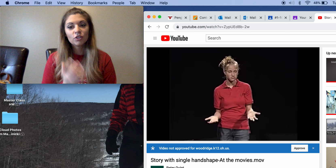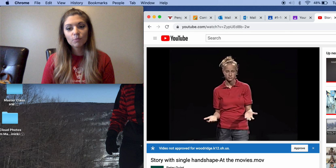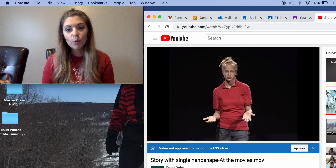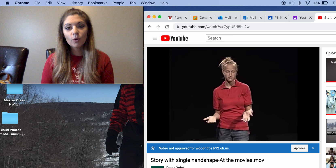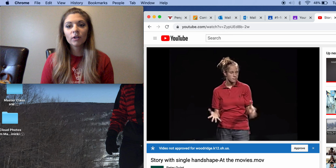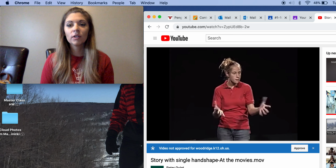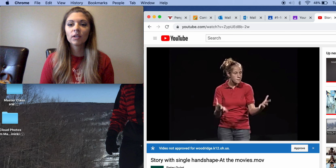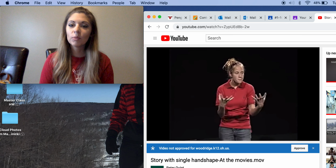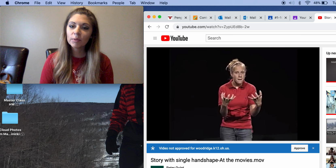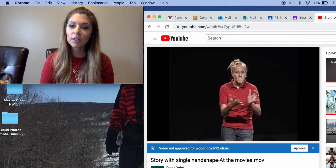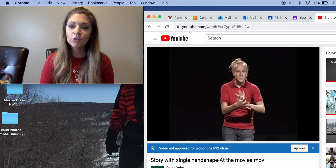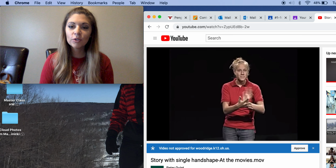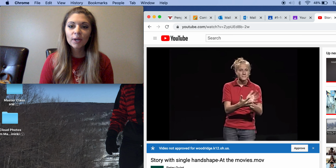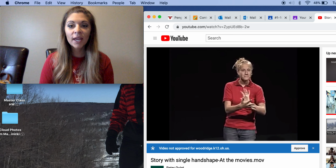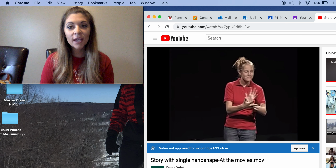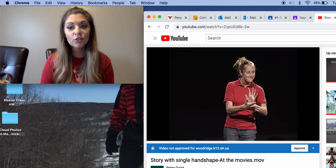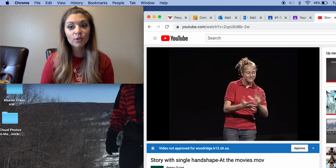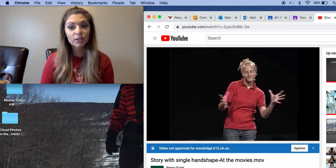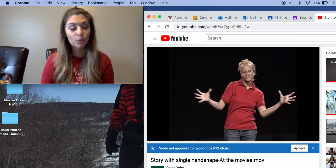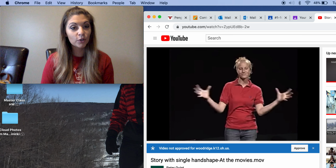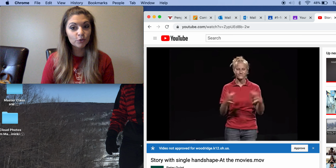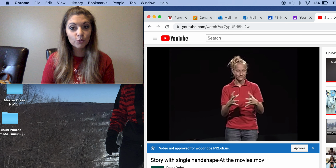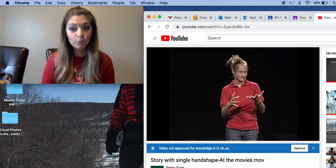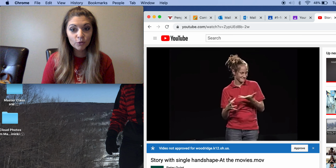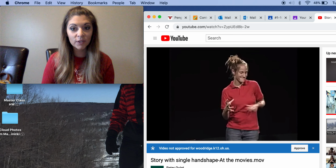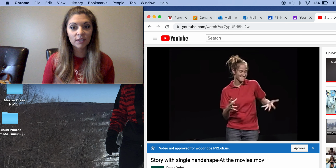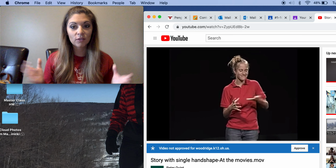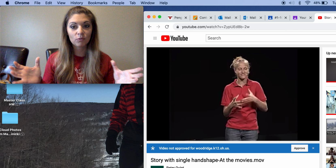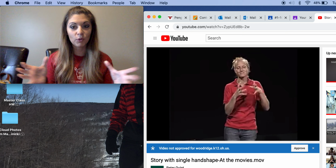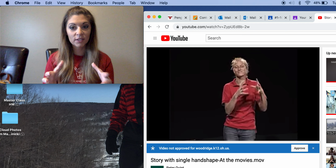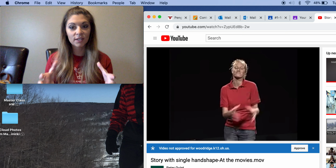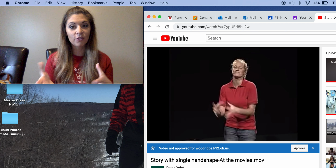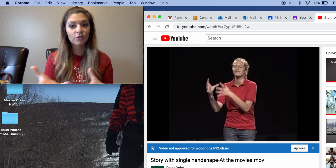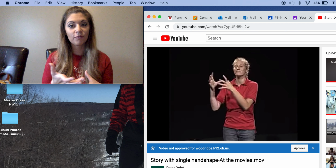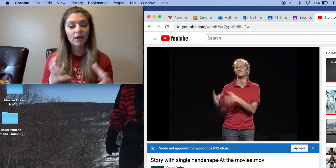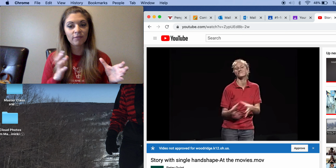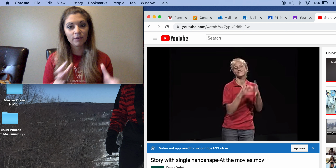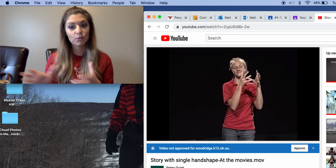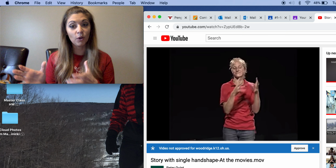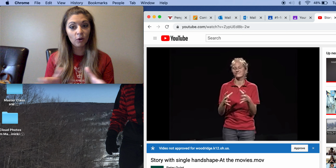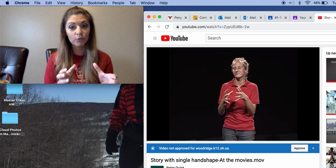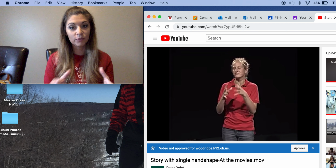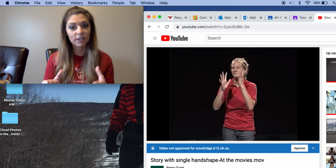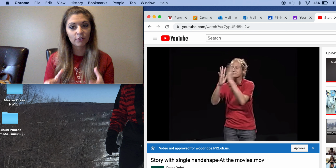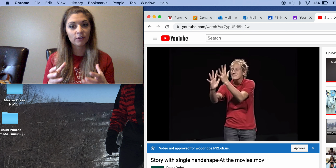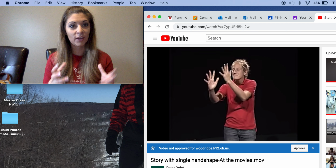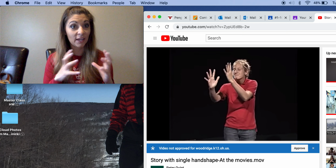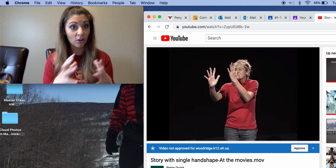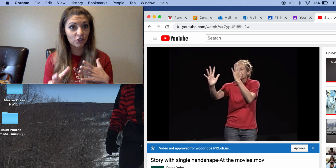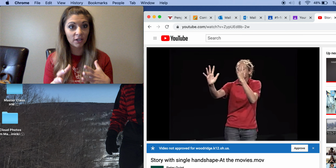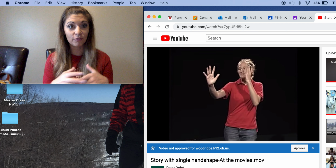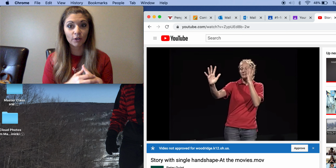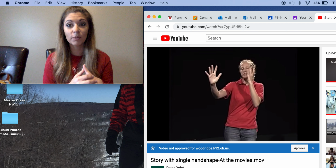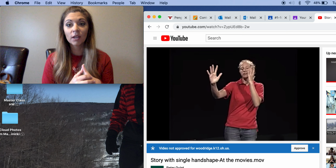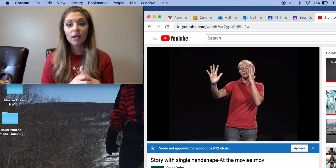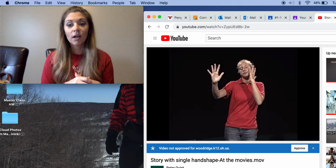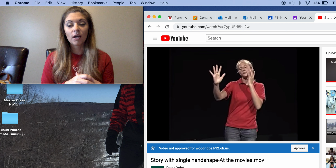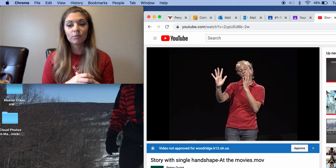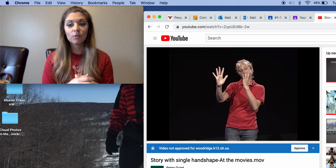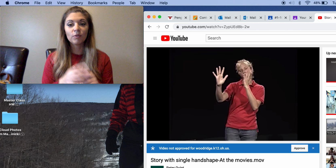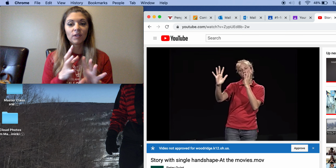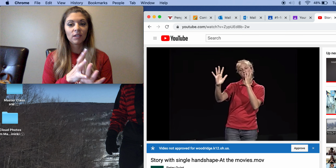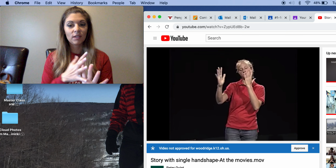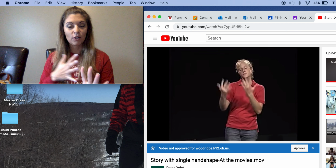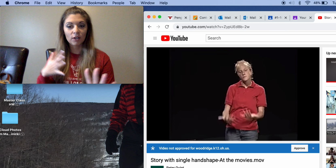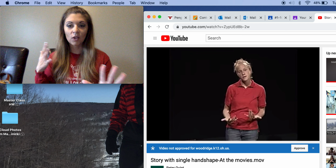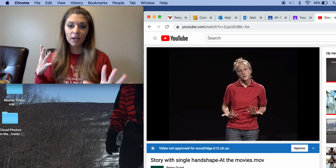sitting, she's bored. What are we going to do? Hey, do you guys want to go to a movie? We'll get together, the 5 of us. We all move together, like that conjugated verb, to